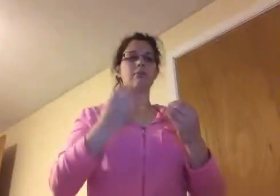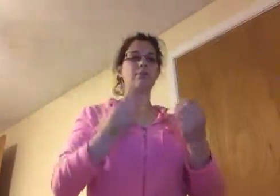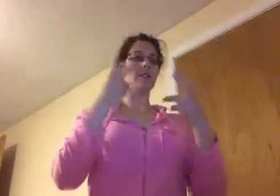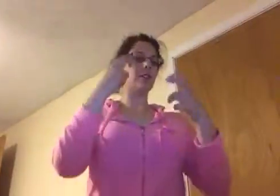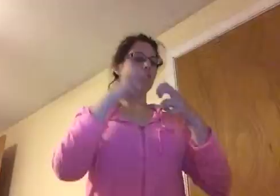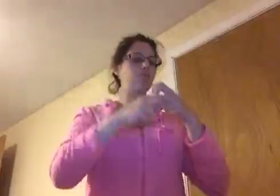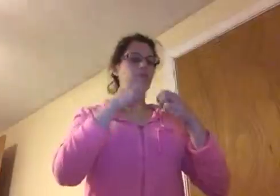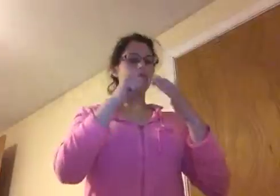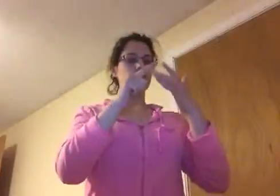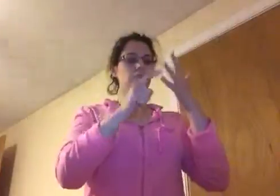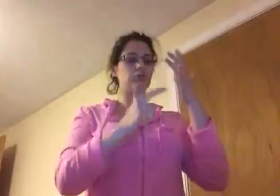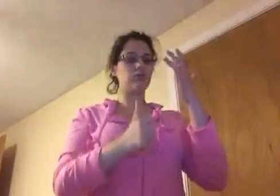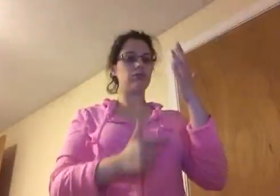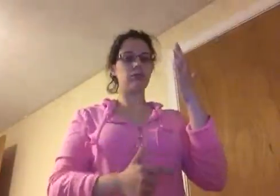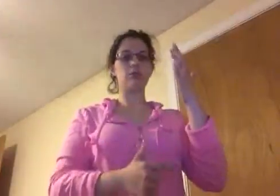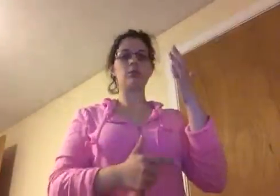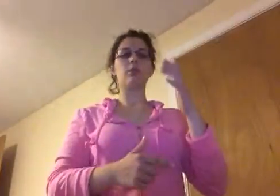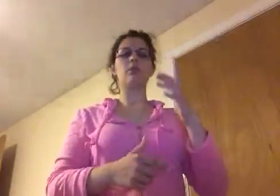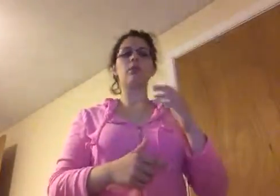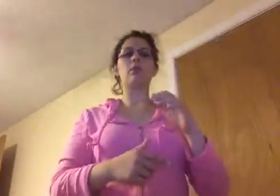very powerful impact on people.